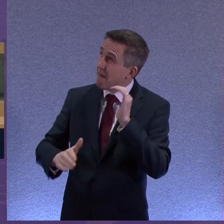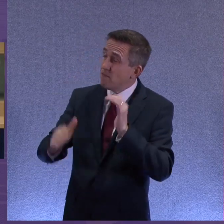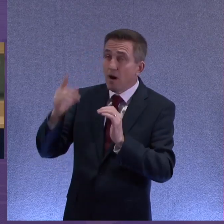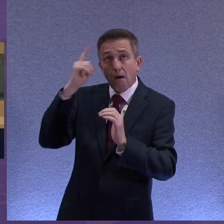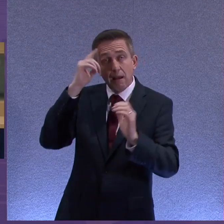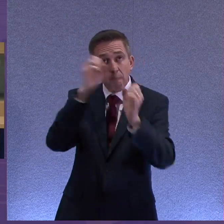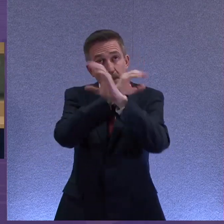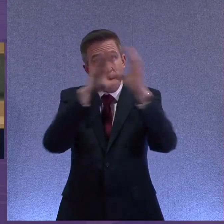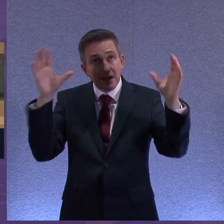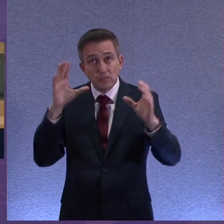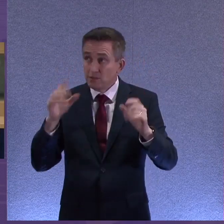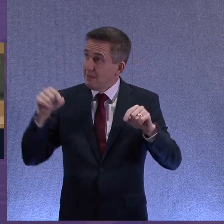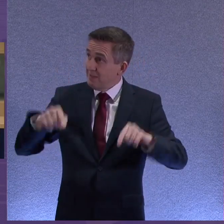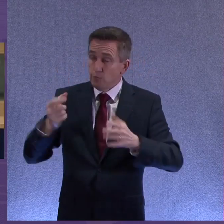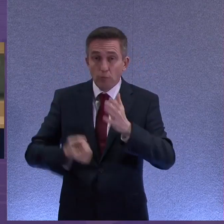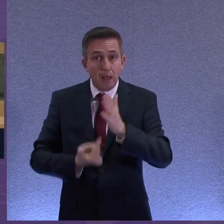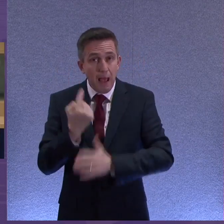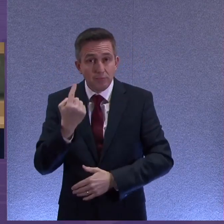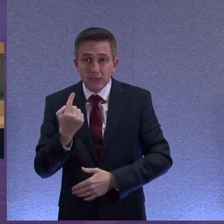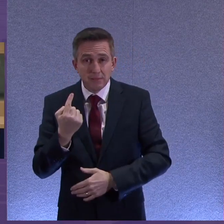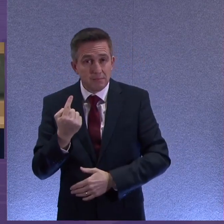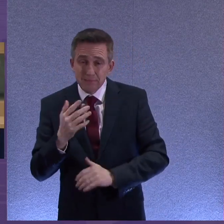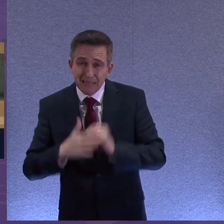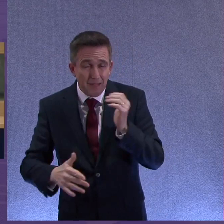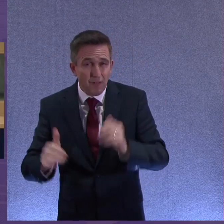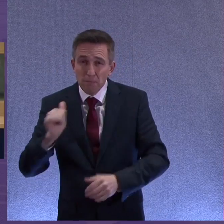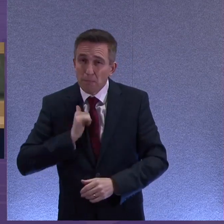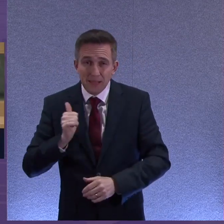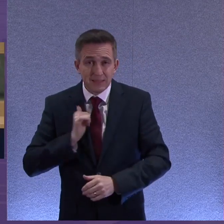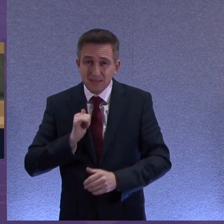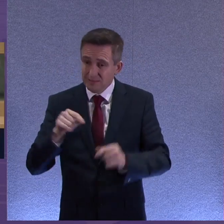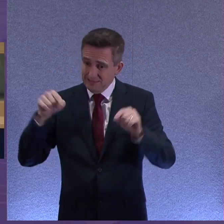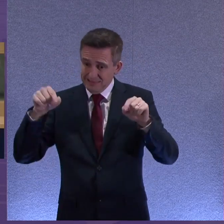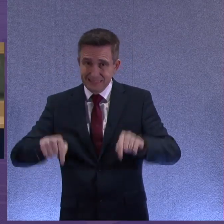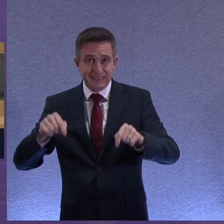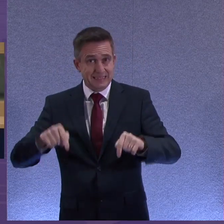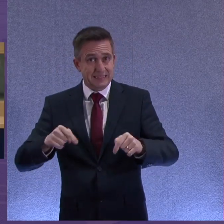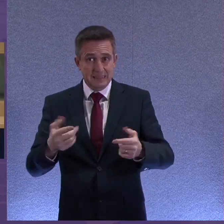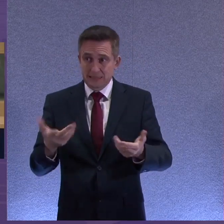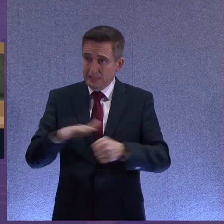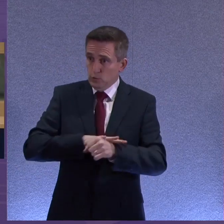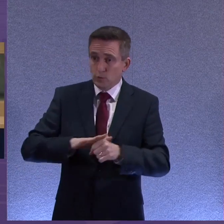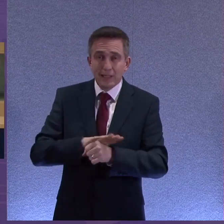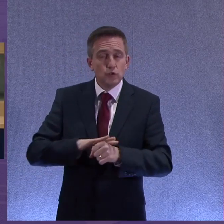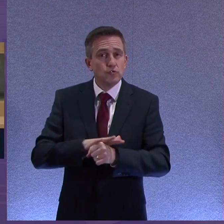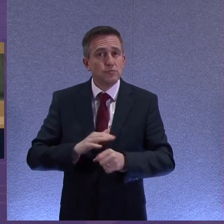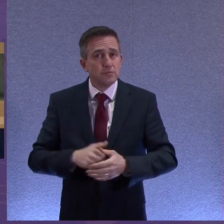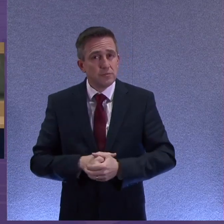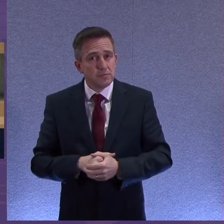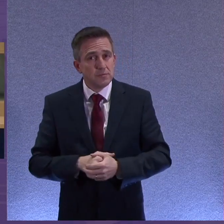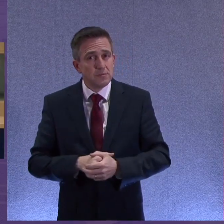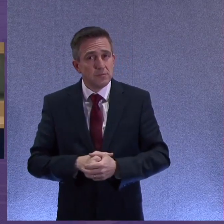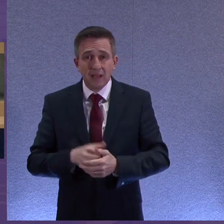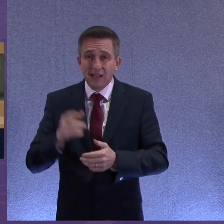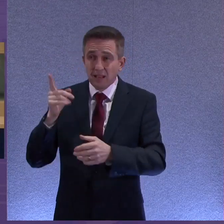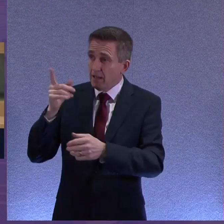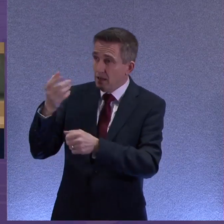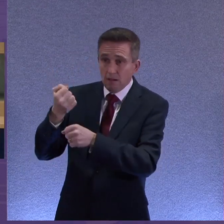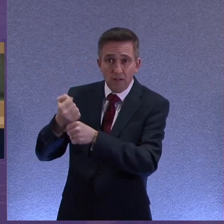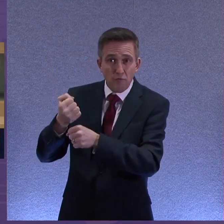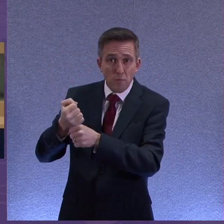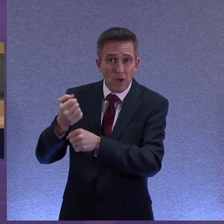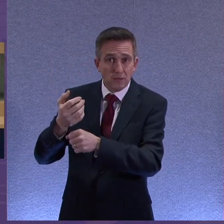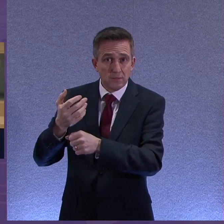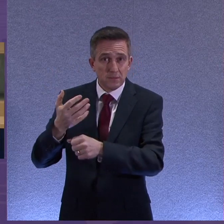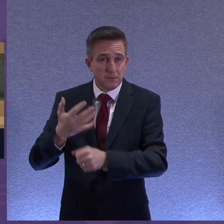to pass the kind of emergency powers that are being contemplated, and I'm sure no one in government wants to be in a position